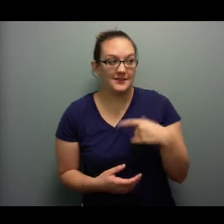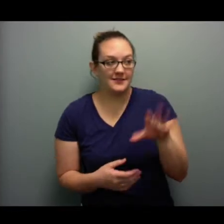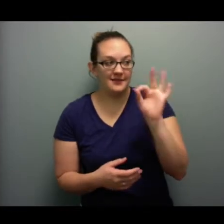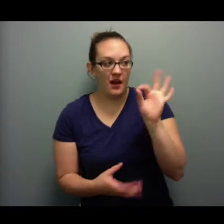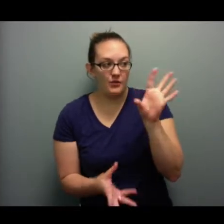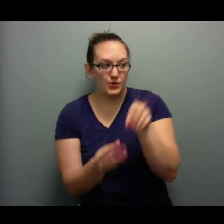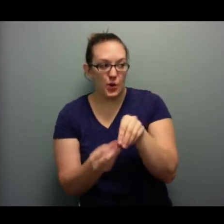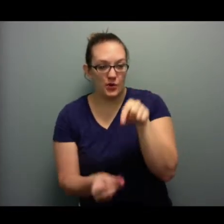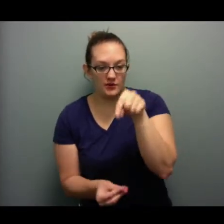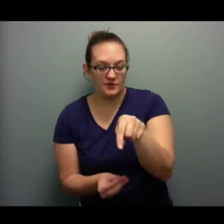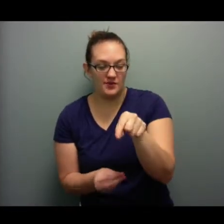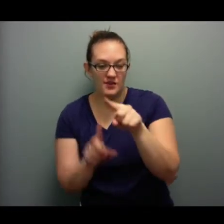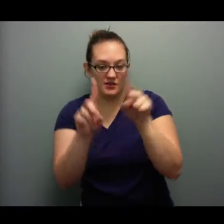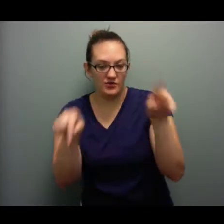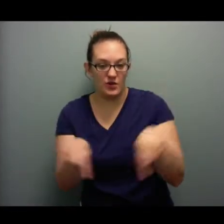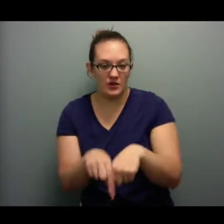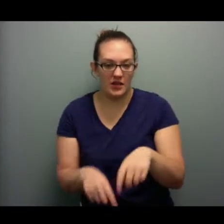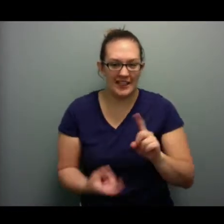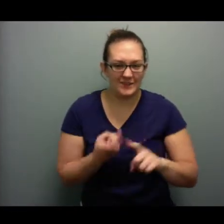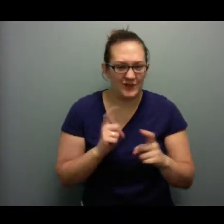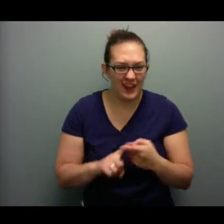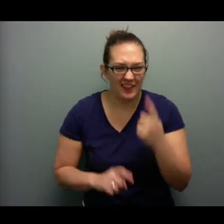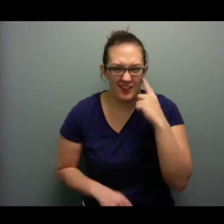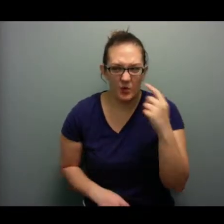Sure. And like, what is his friend thinking?